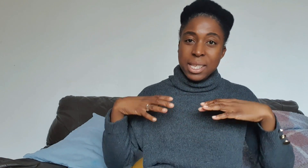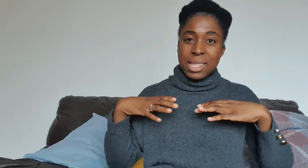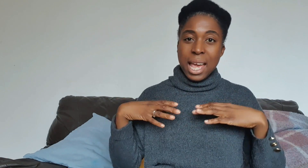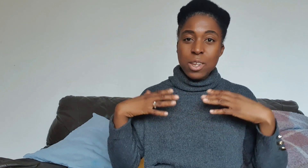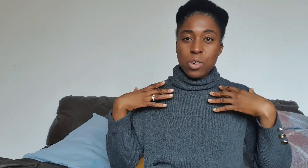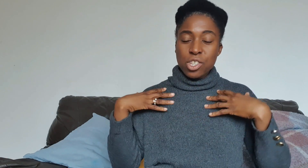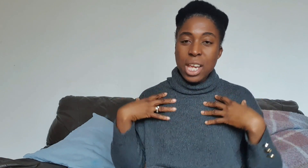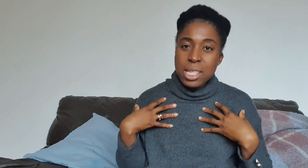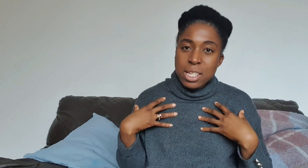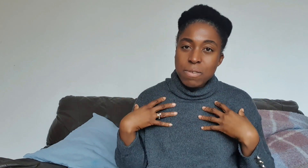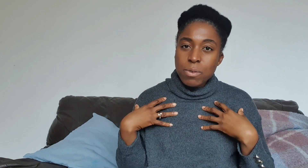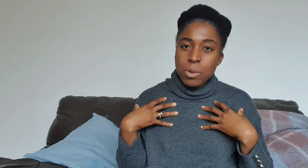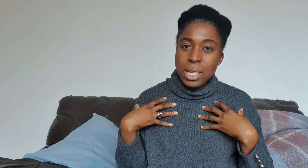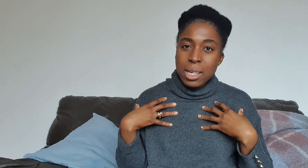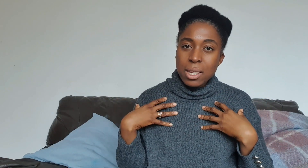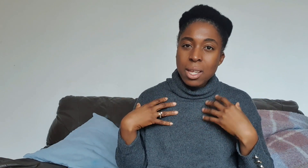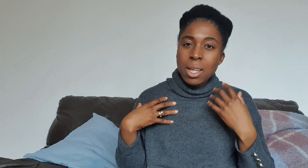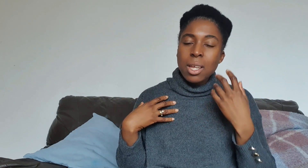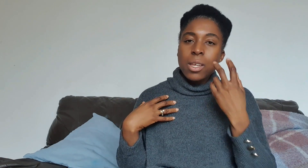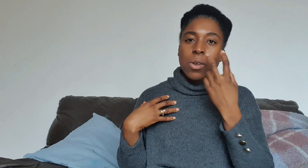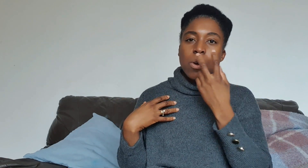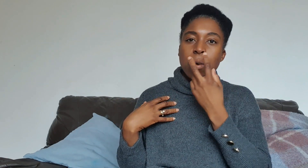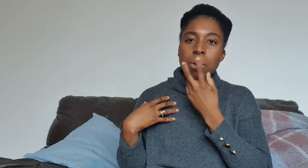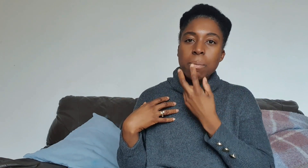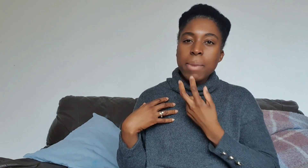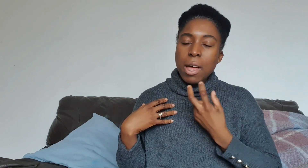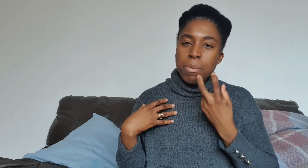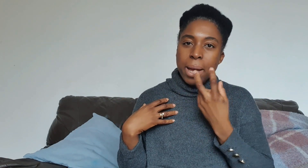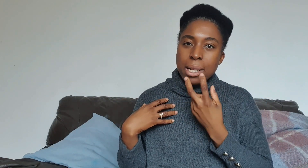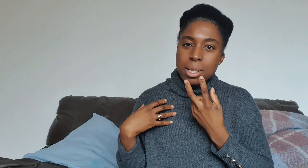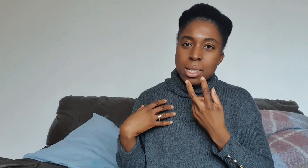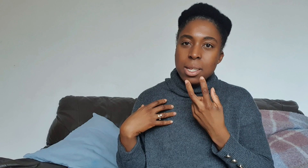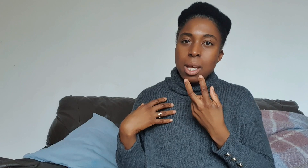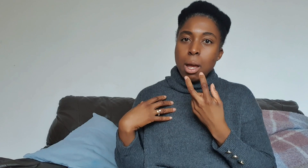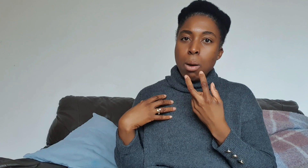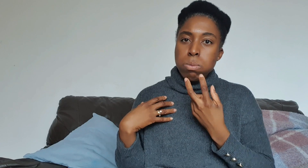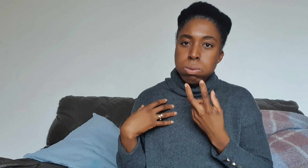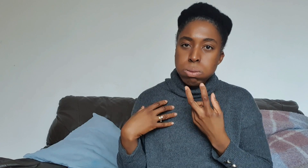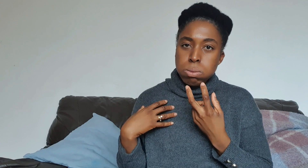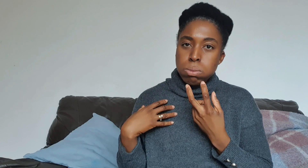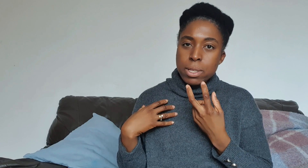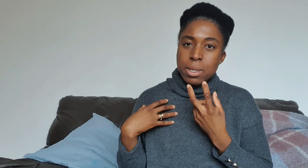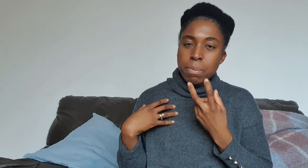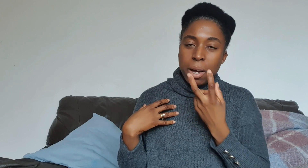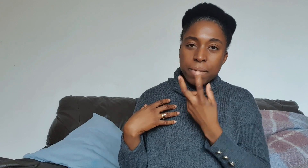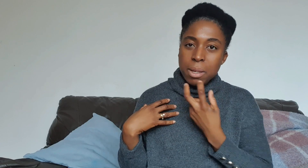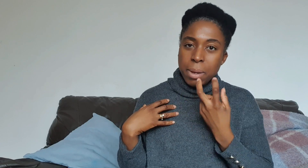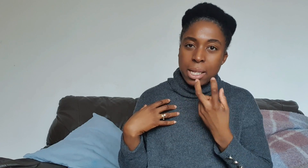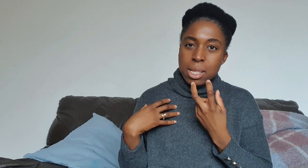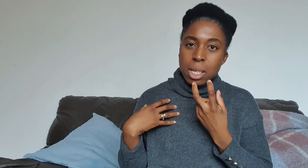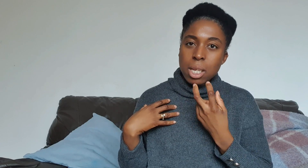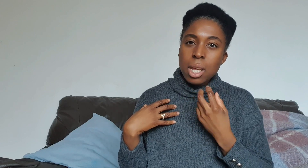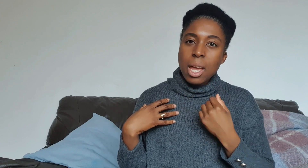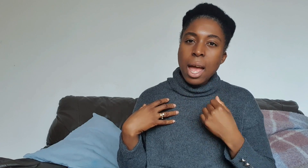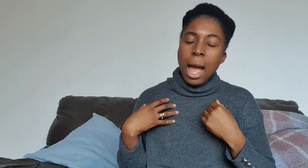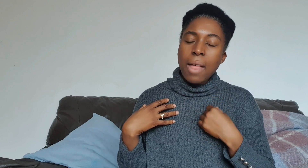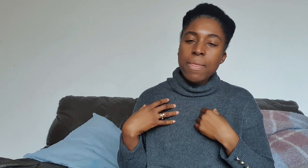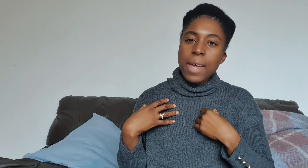because then your chest is falling, your mouth pattern is the puffing pattern, and then